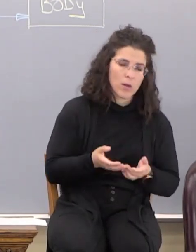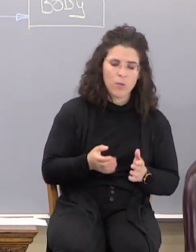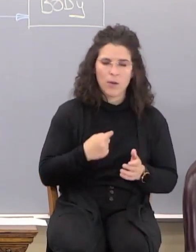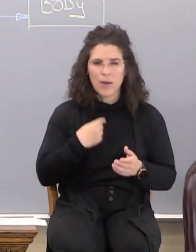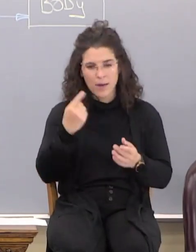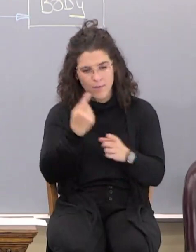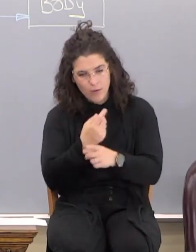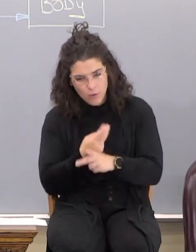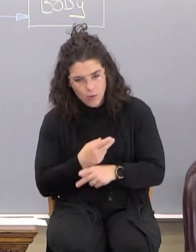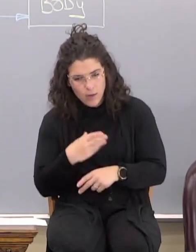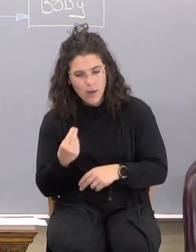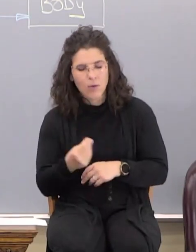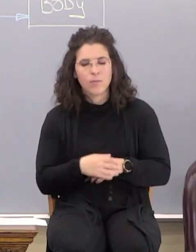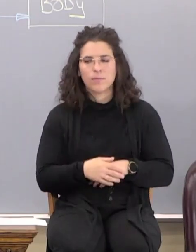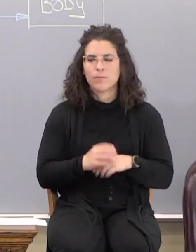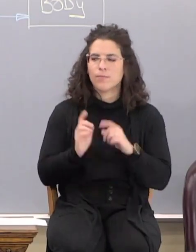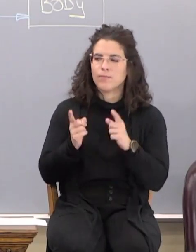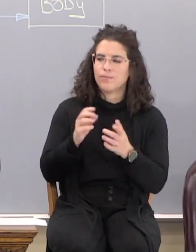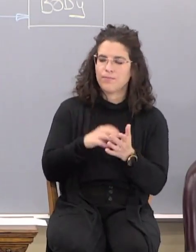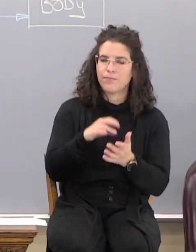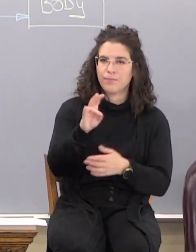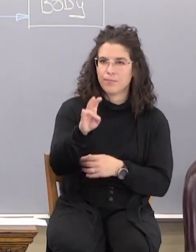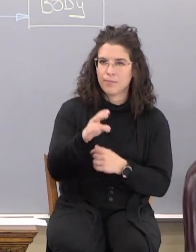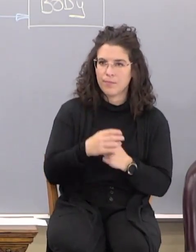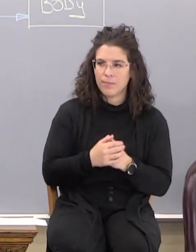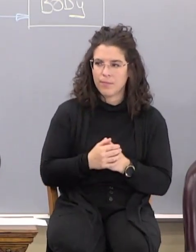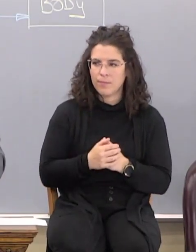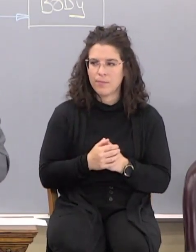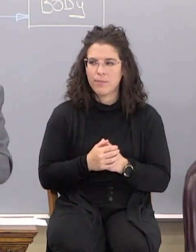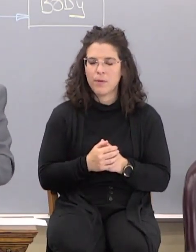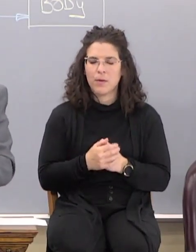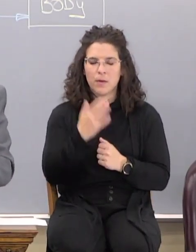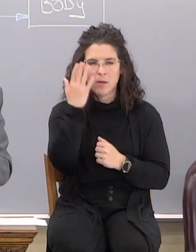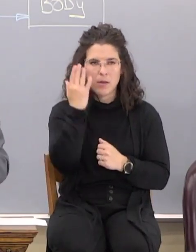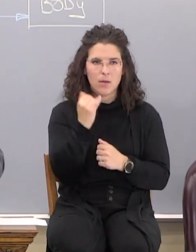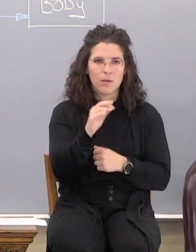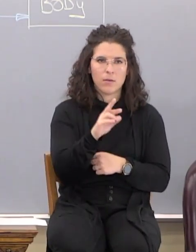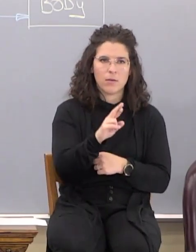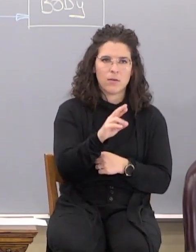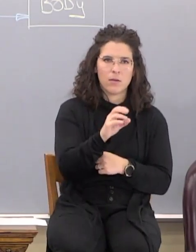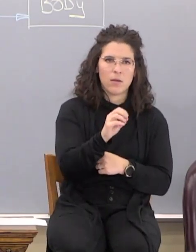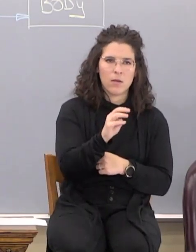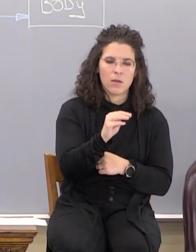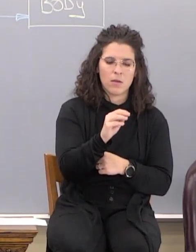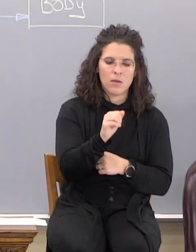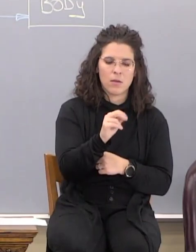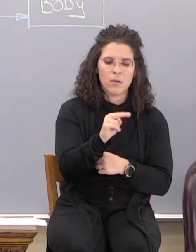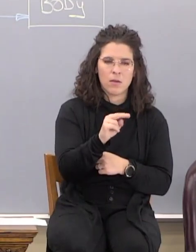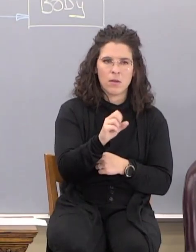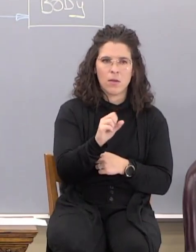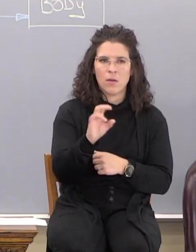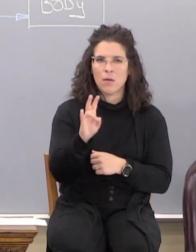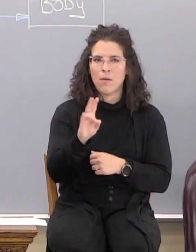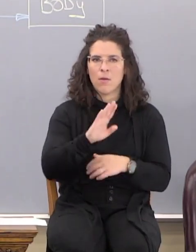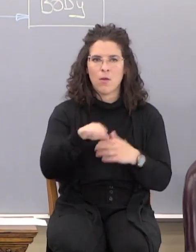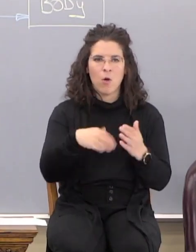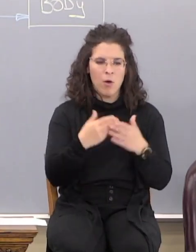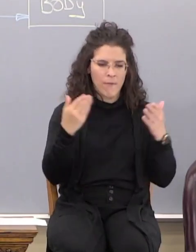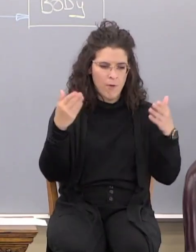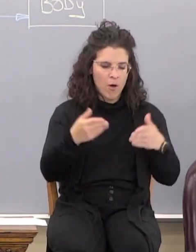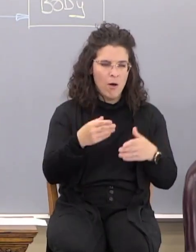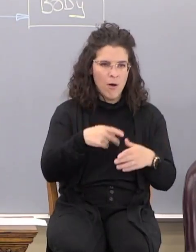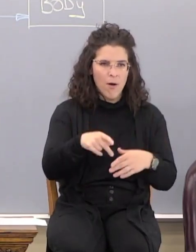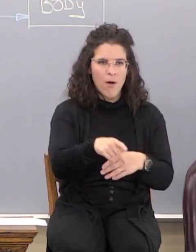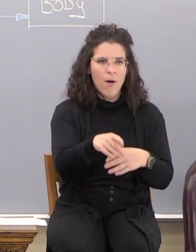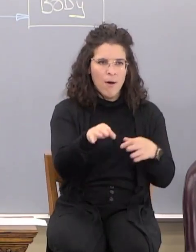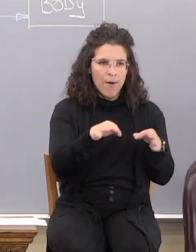configured it. Look over at chapter 7. That's why in Romans chapter 7, the whole issue is Paul